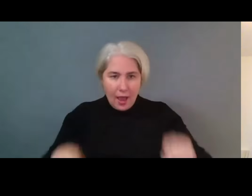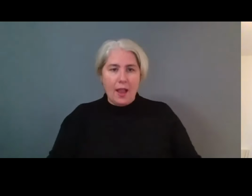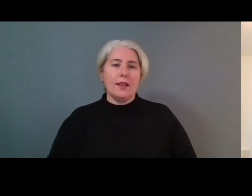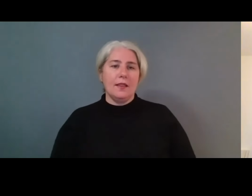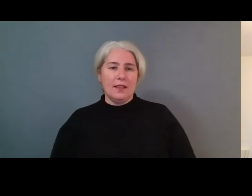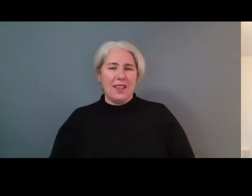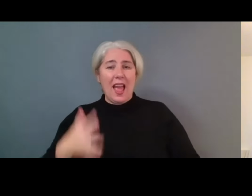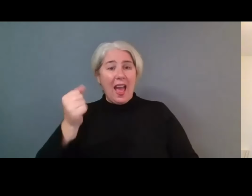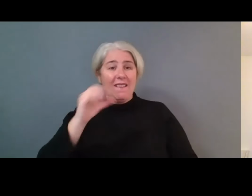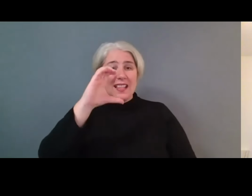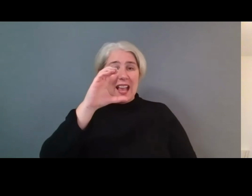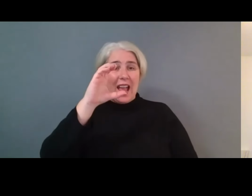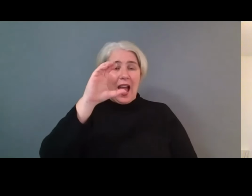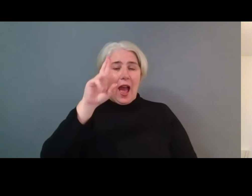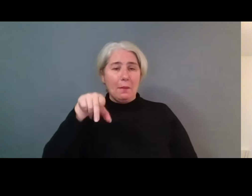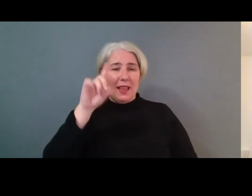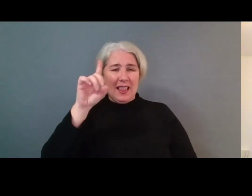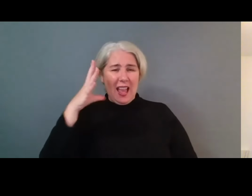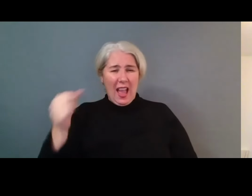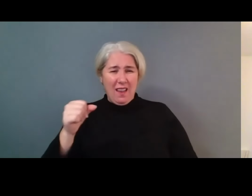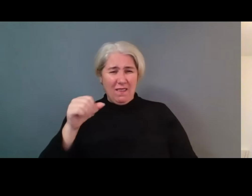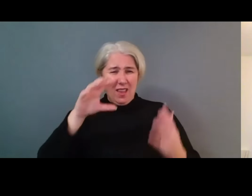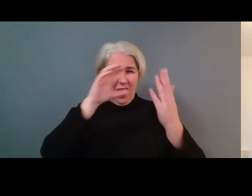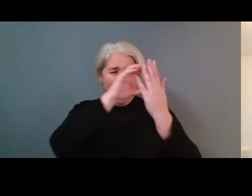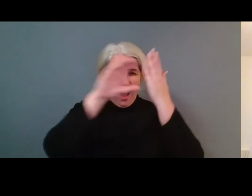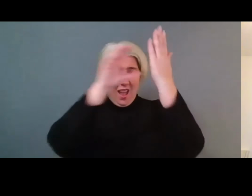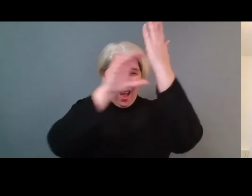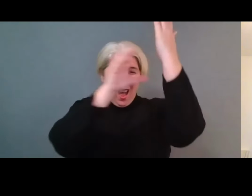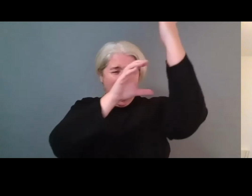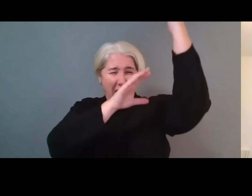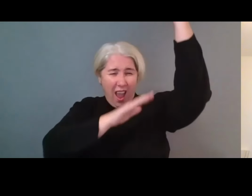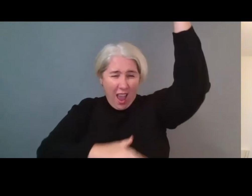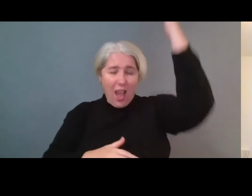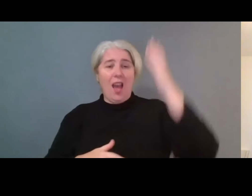convention, but also sometimes you have very short